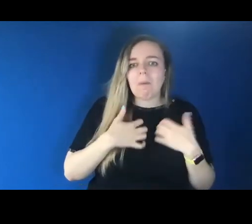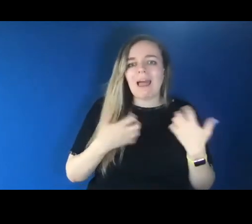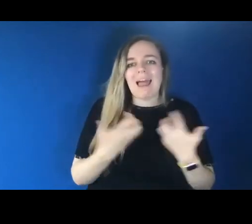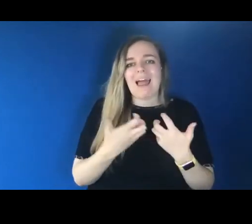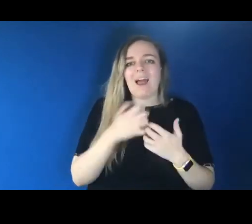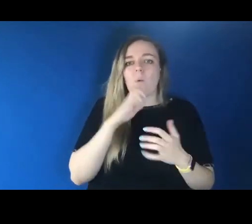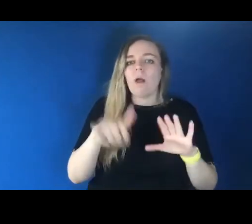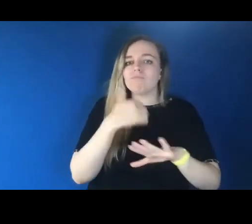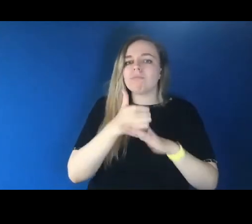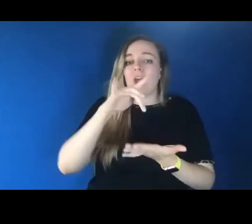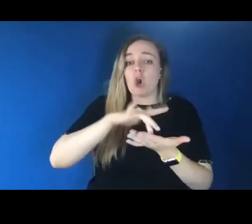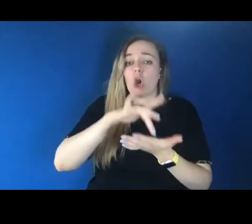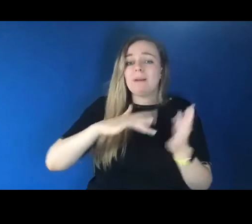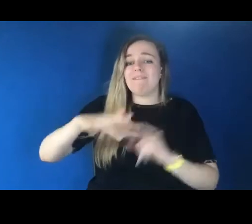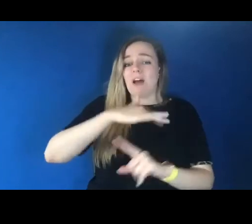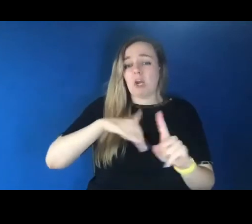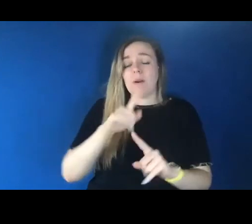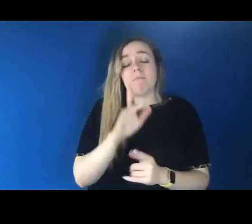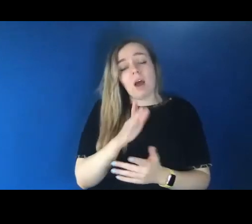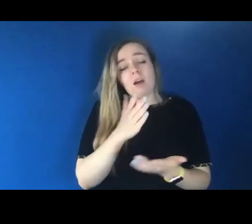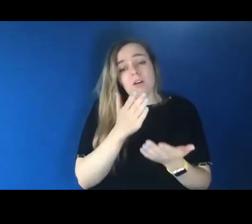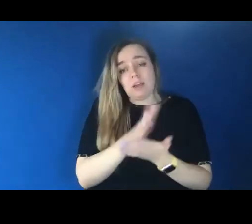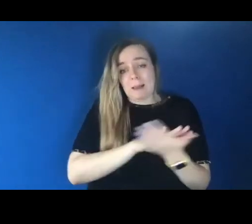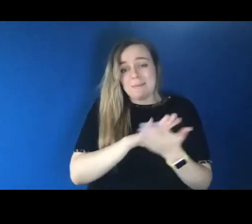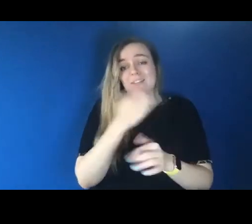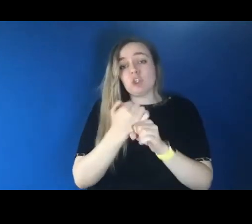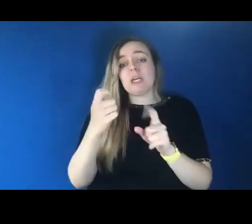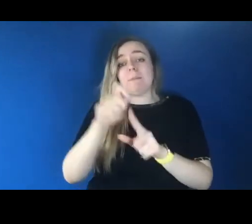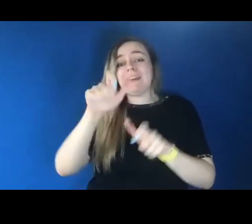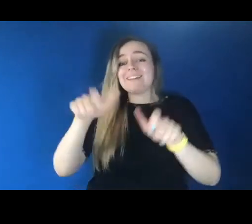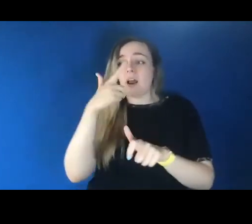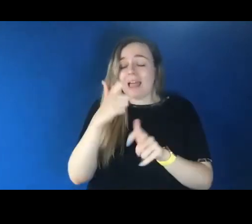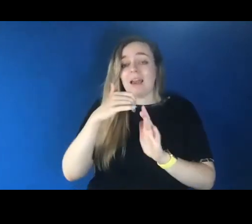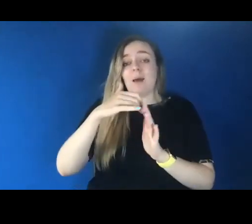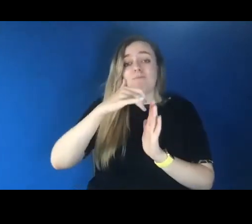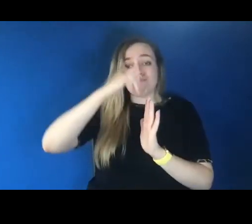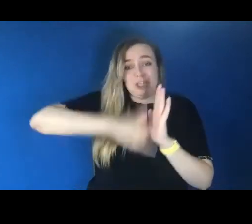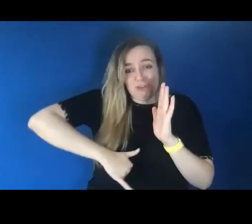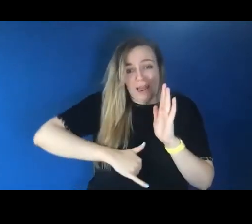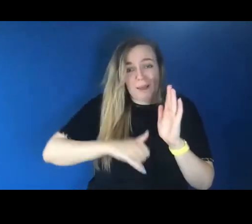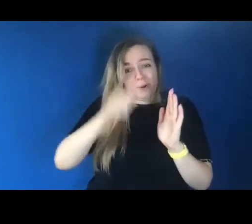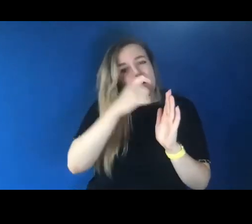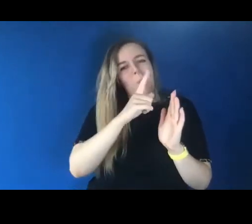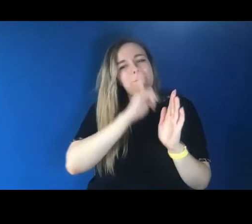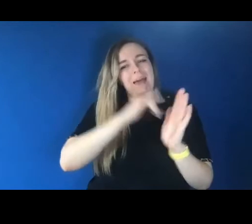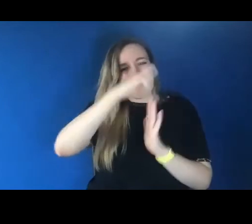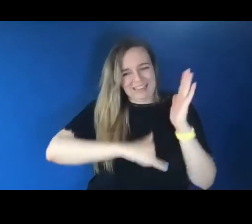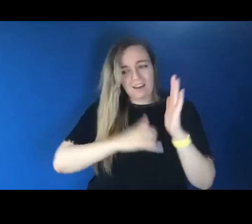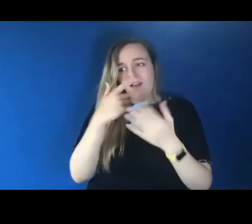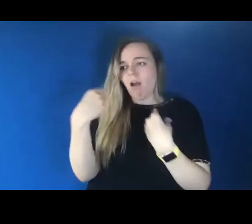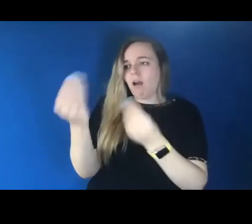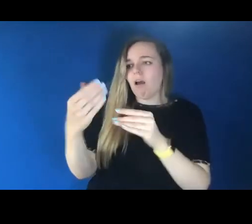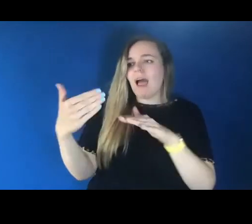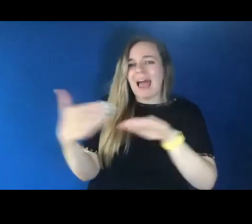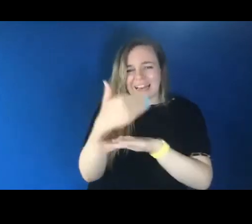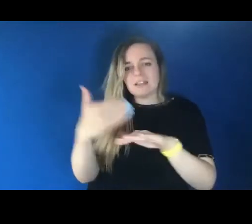in an urban environment. But it is basically means that GPs can actually prescribe activities that allow people to get out in